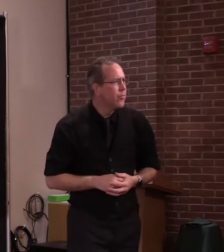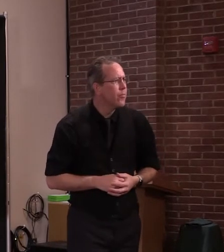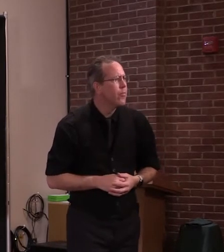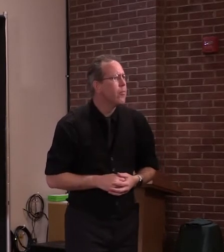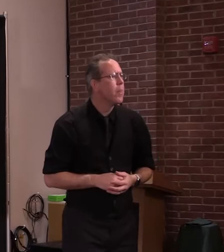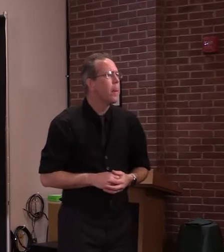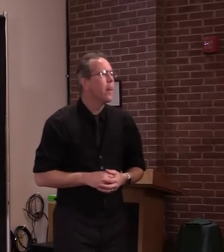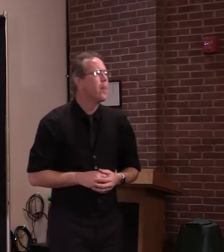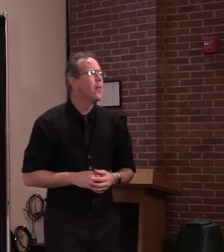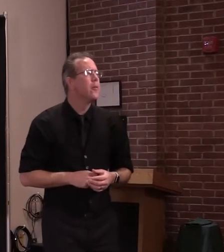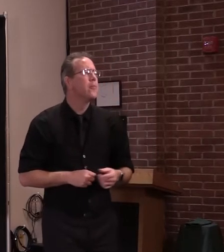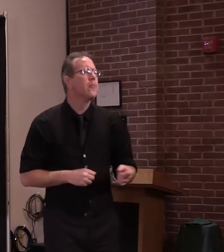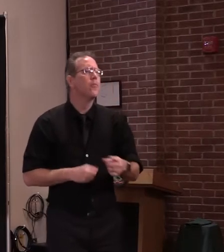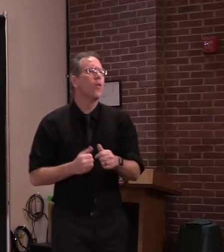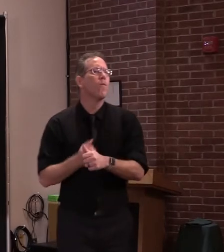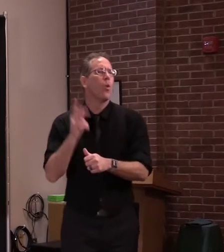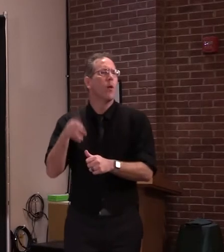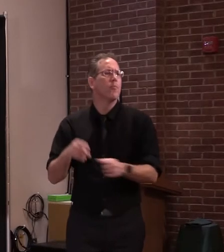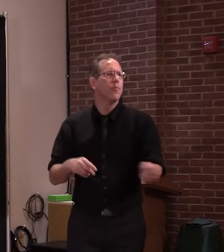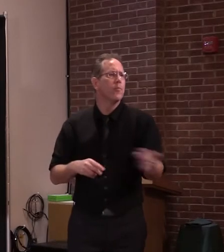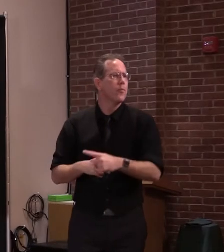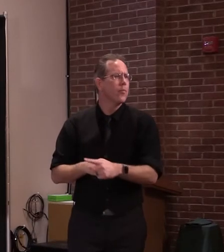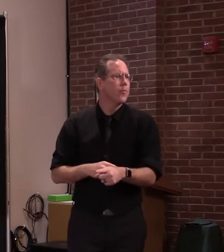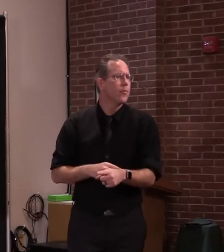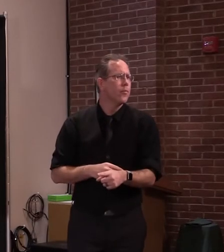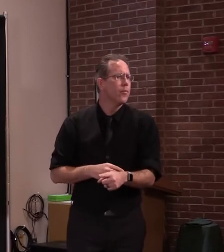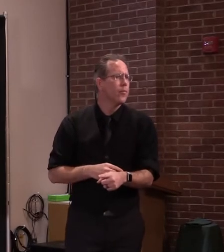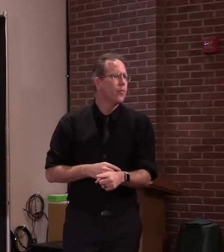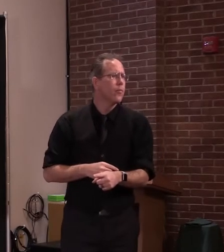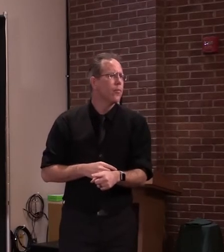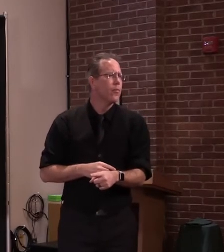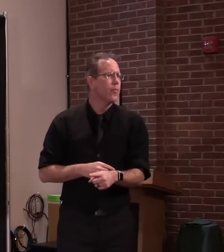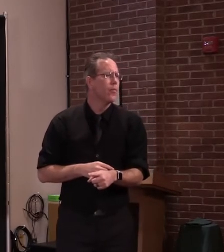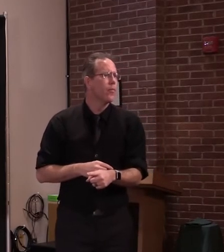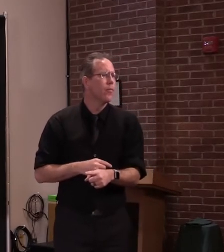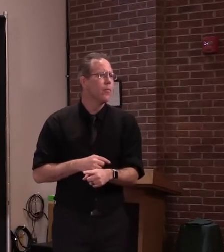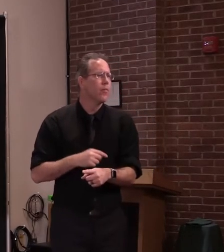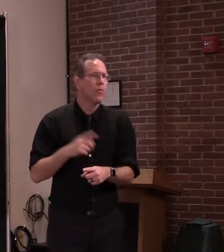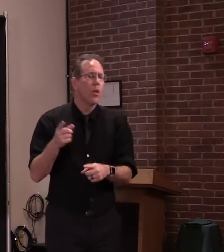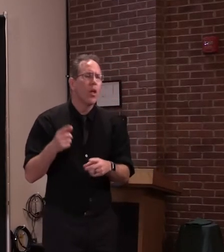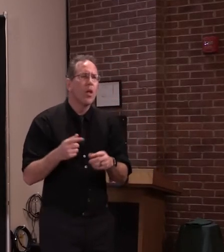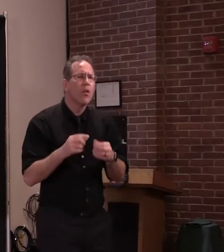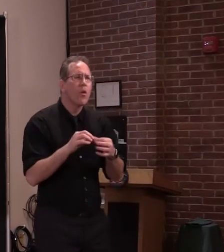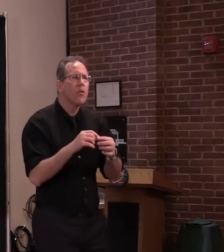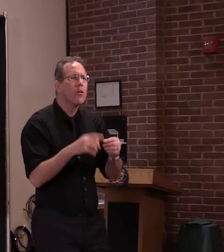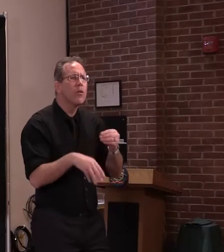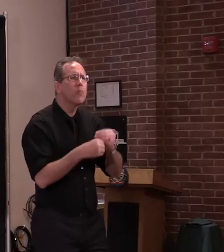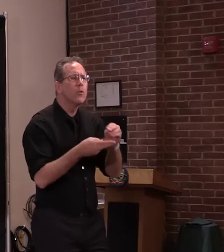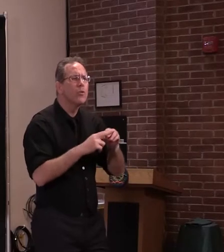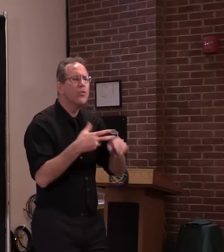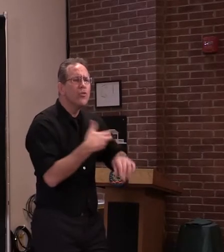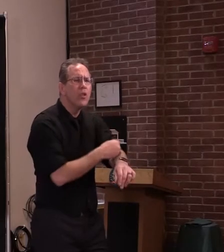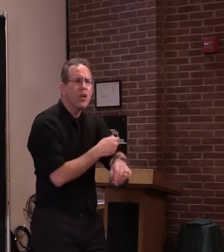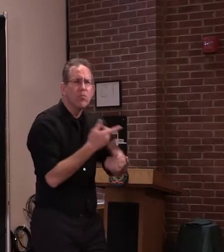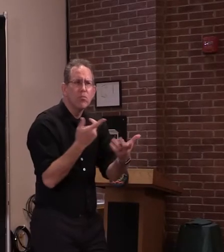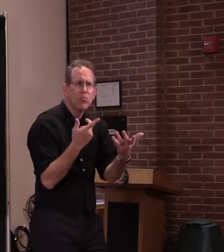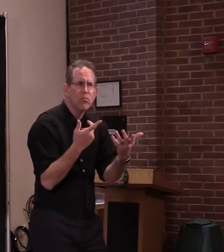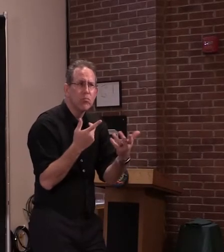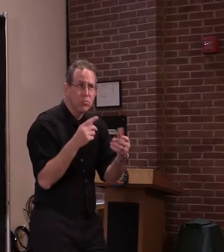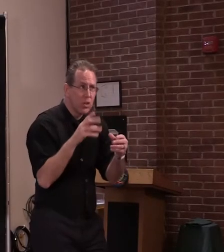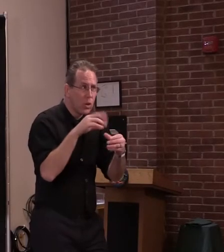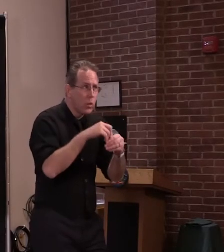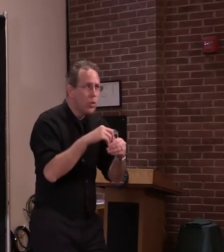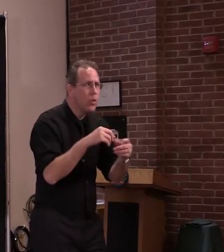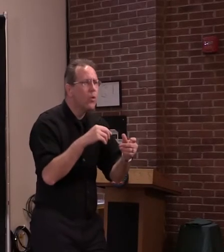mean boosted? Yeah. I think that is an ongoing conversation, and I'll probably ask